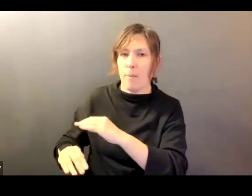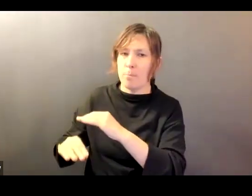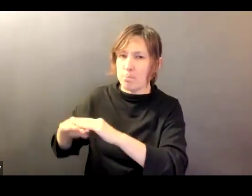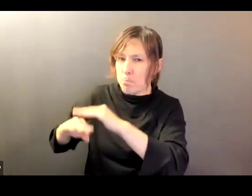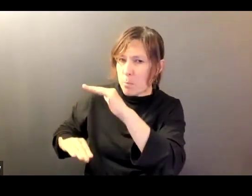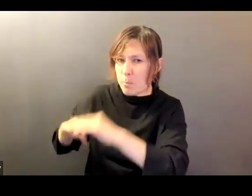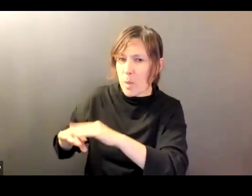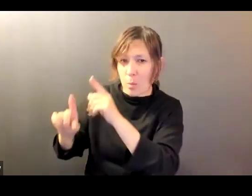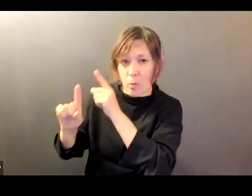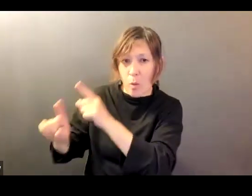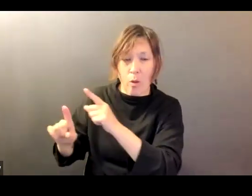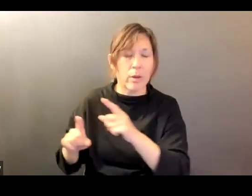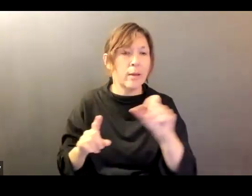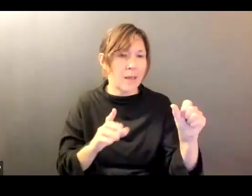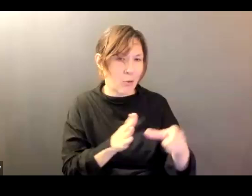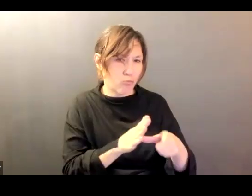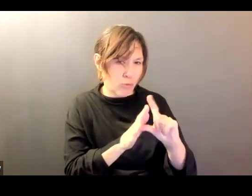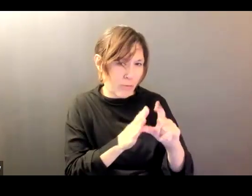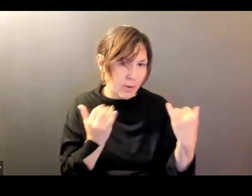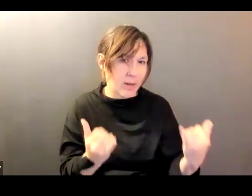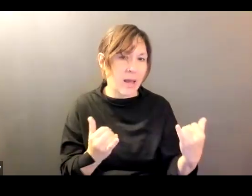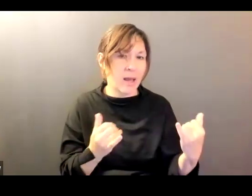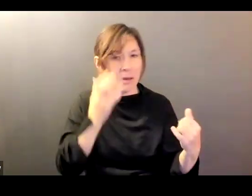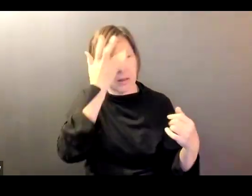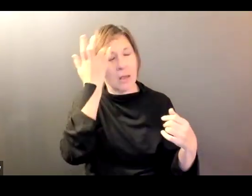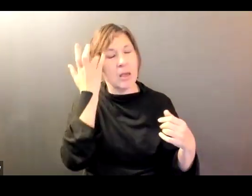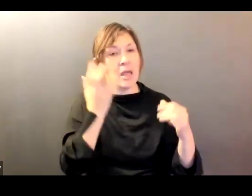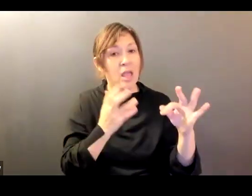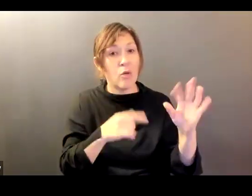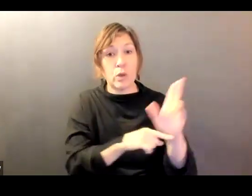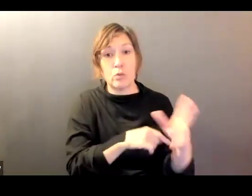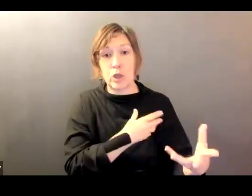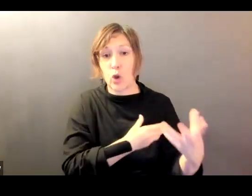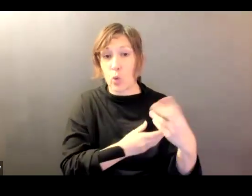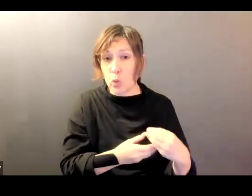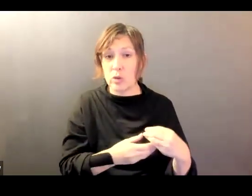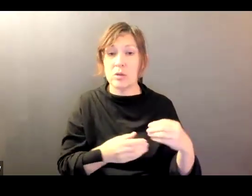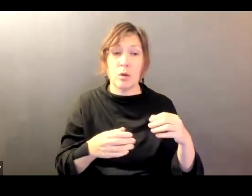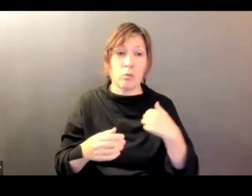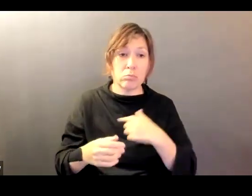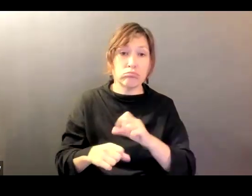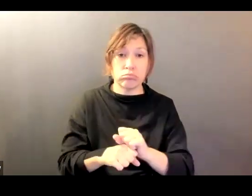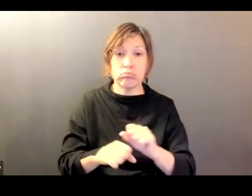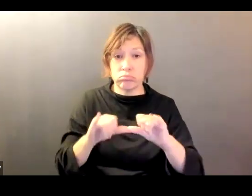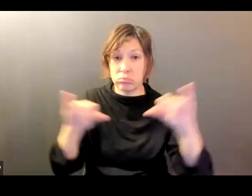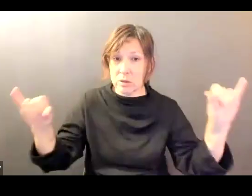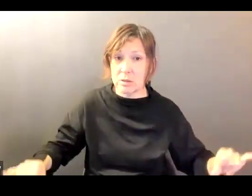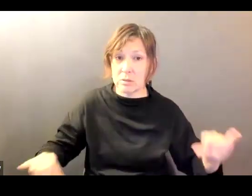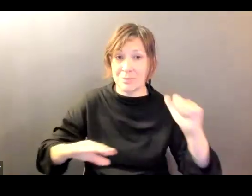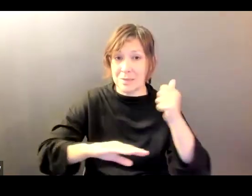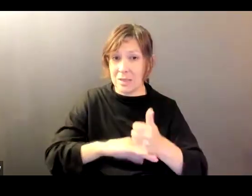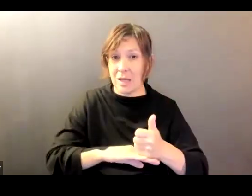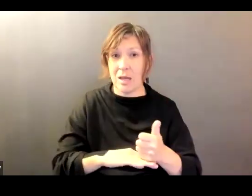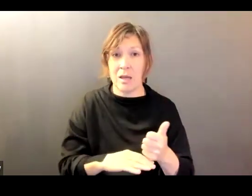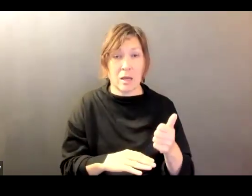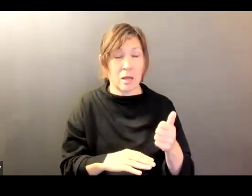to see whether or not, now that we're moving through inclusion and that implementation is taking root, whether or not those are too slow